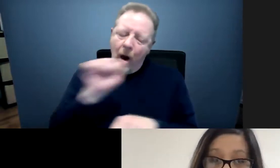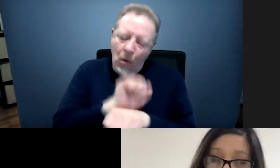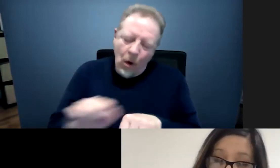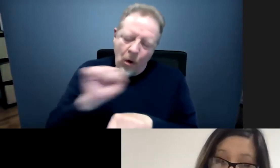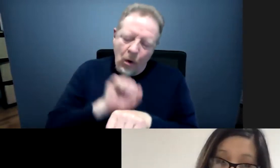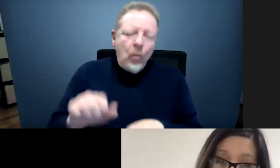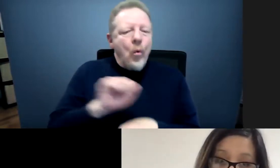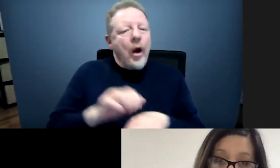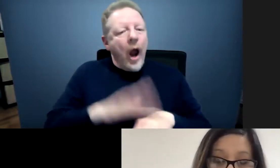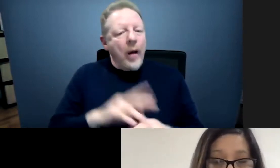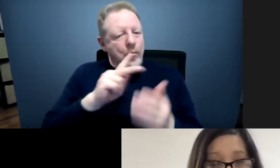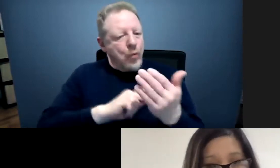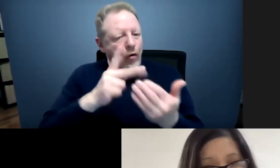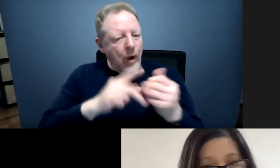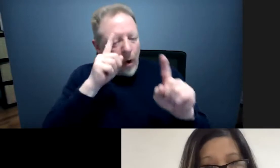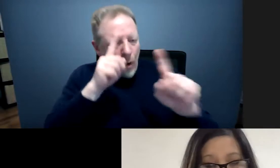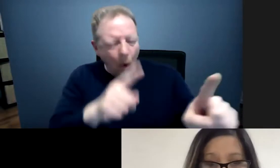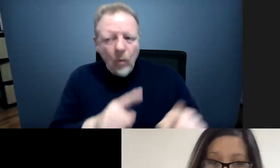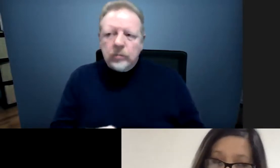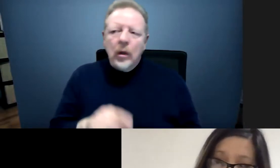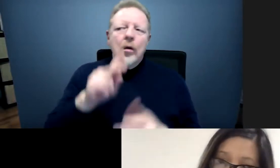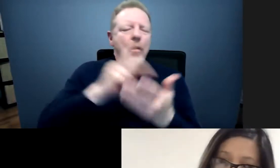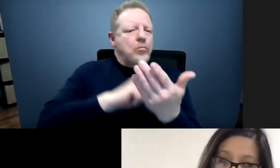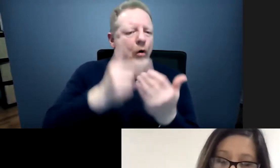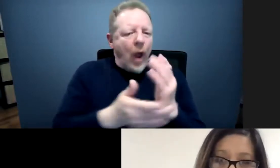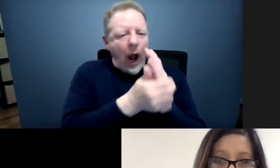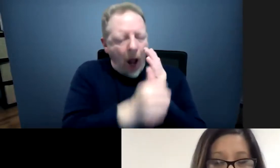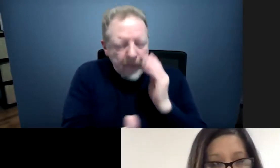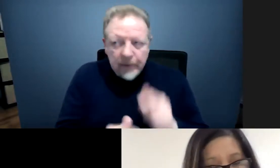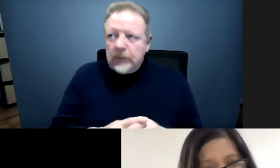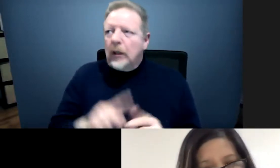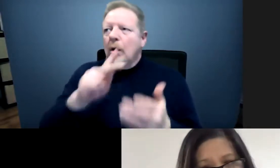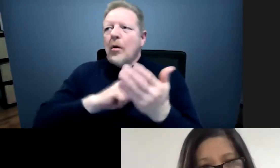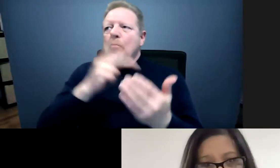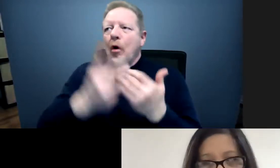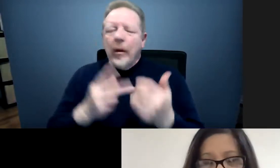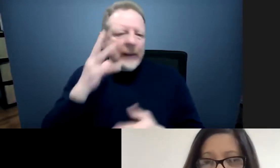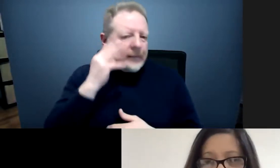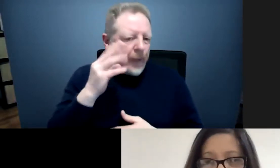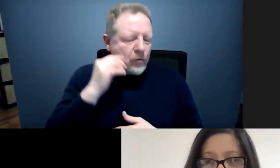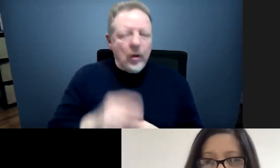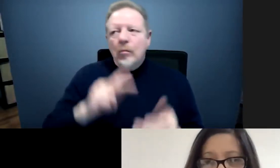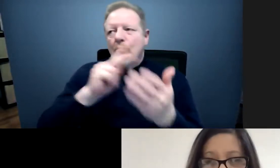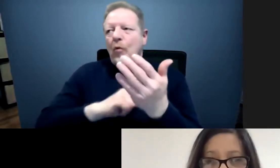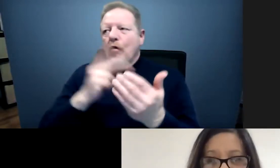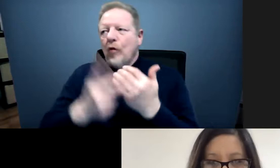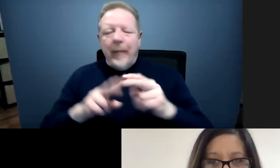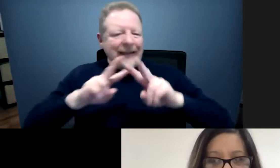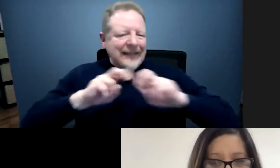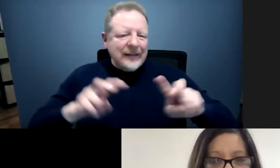program goals, program competencies, program experiences, program assessments, you name it. So there's a lot that